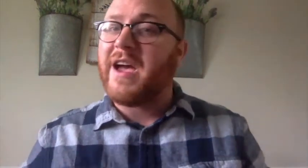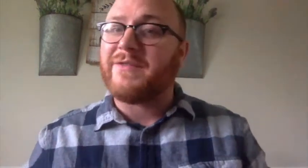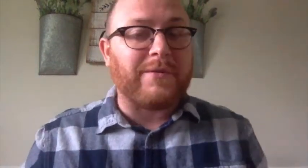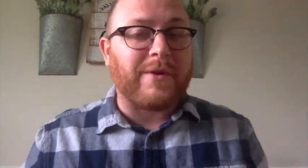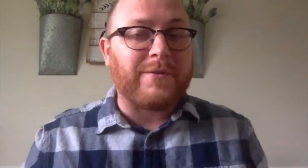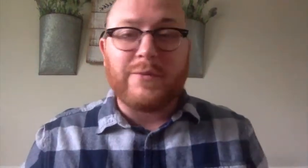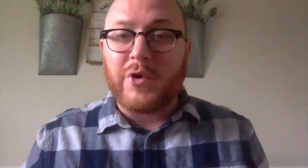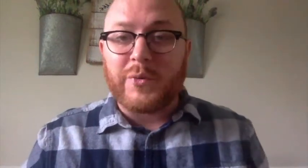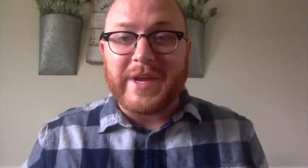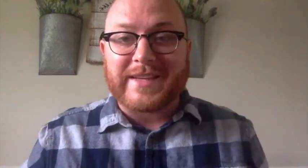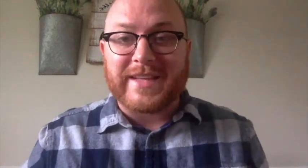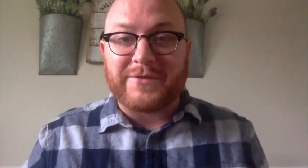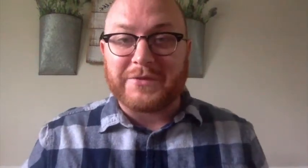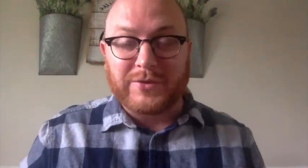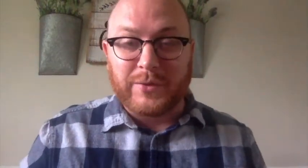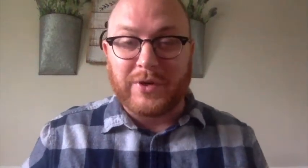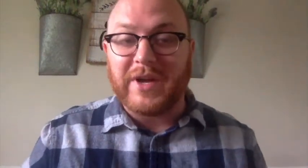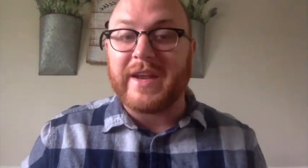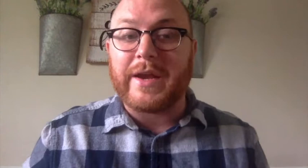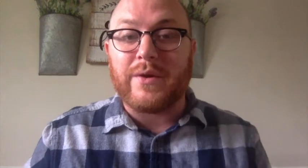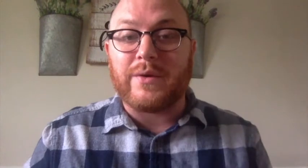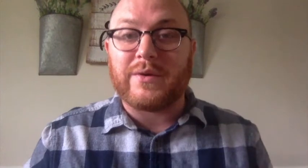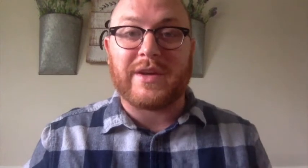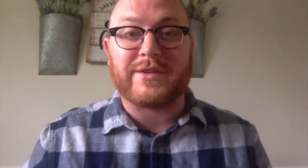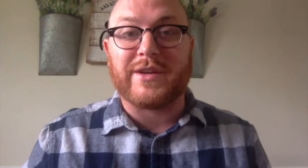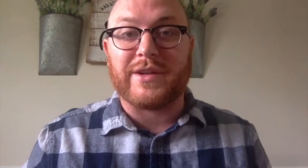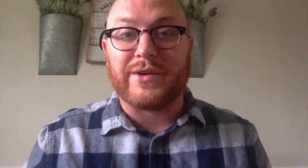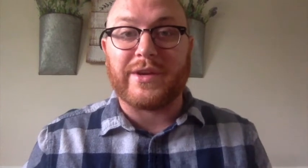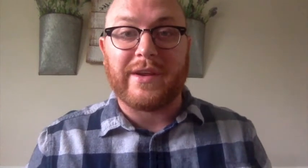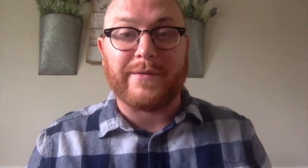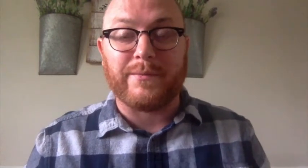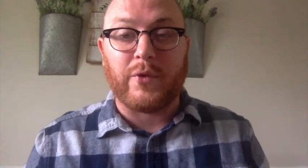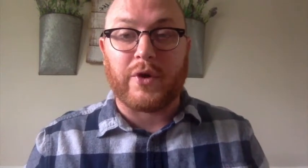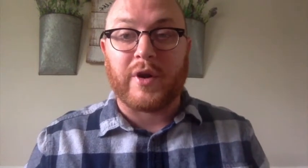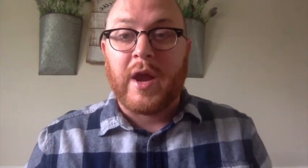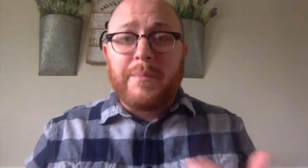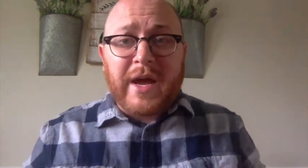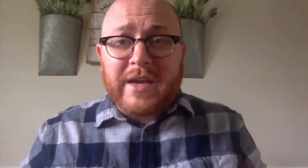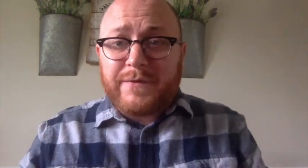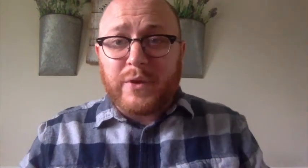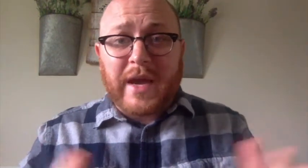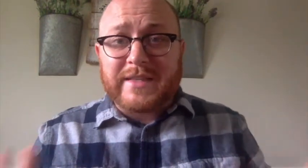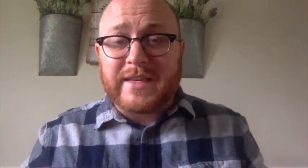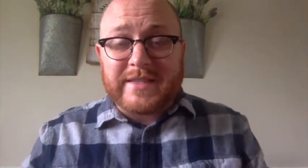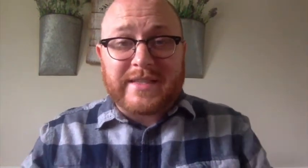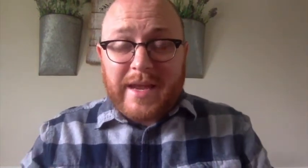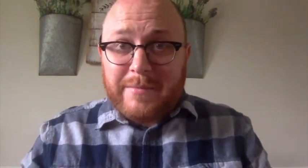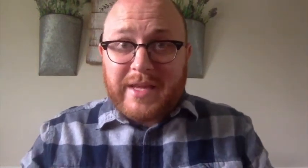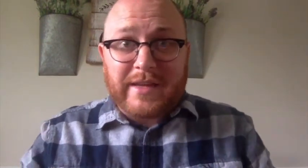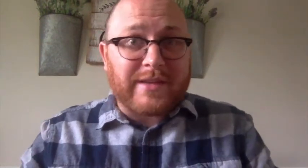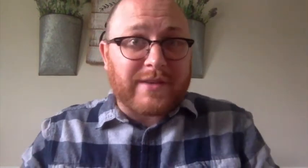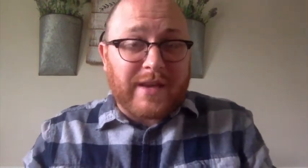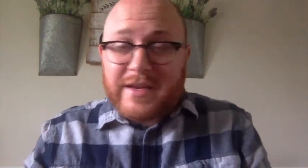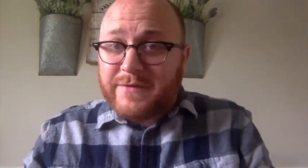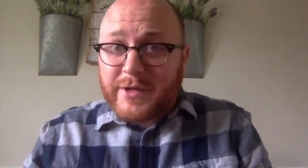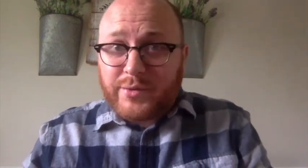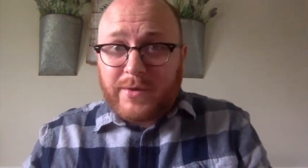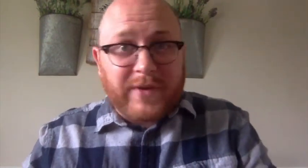a few more weeks left of school, and I know you guys are going to learn even more. But if you guys can send me these individual